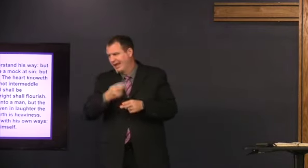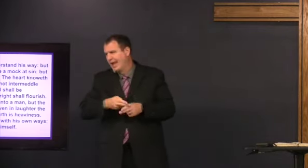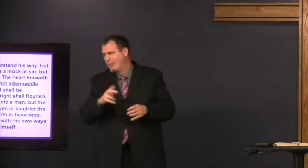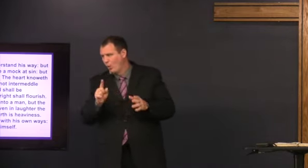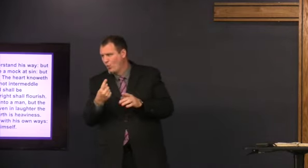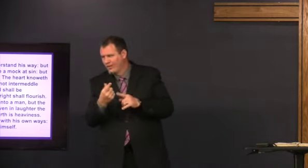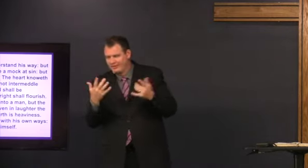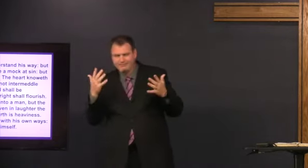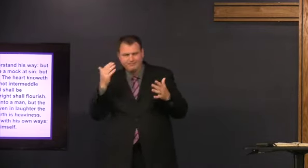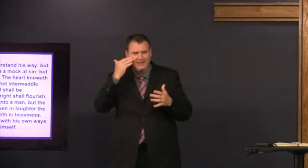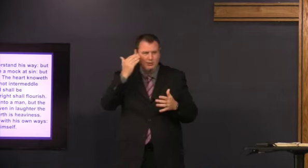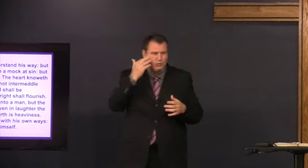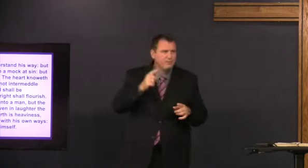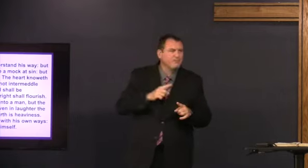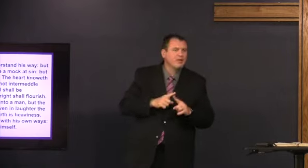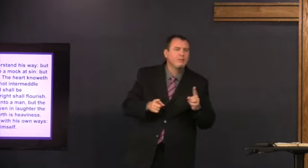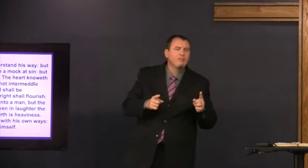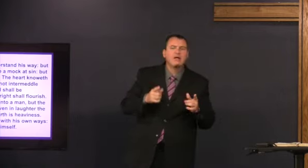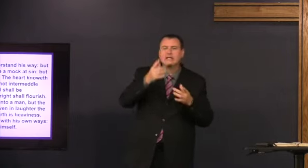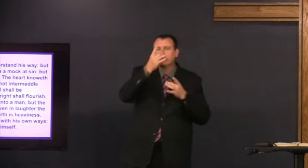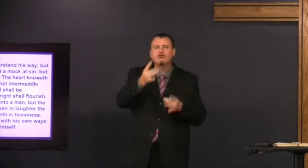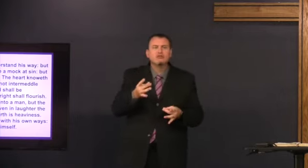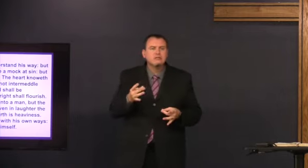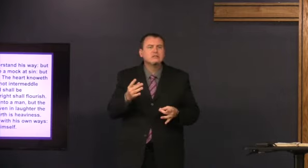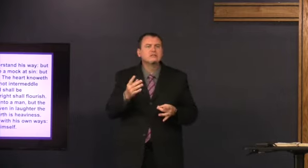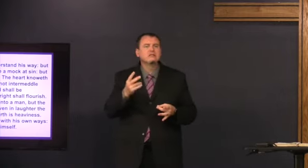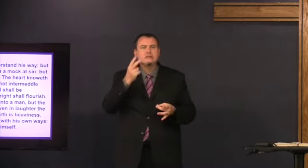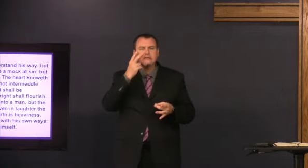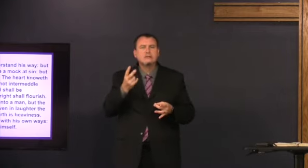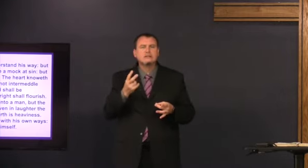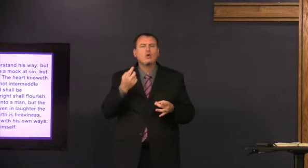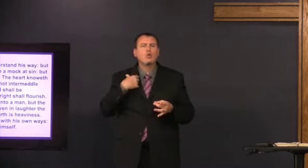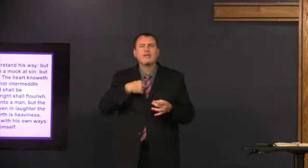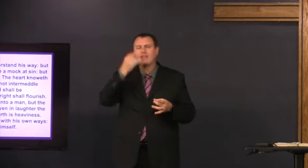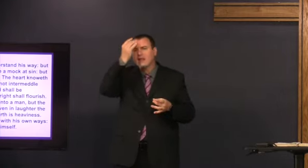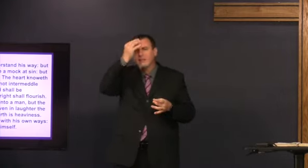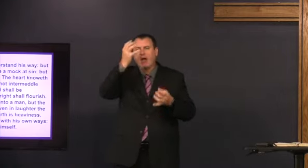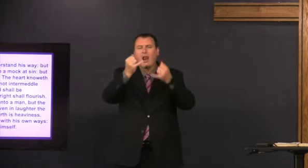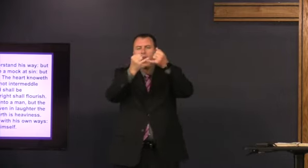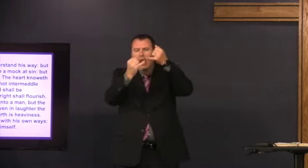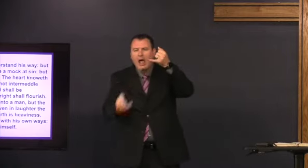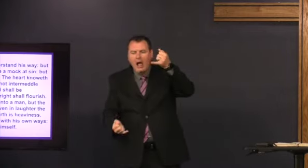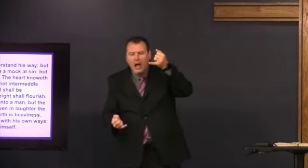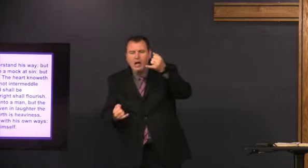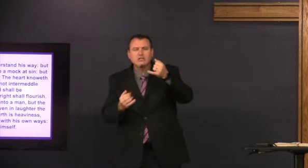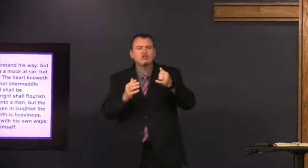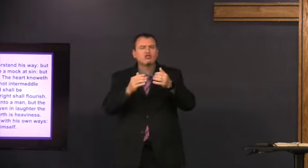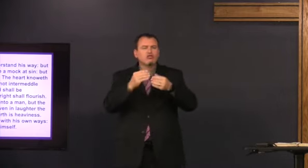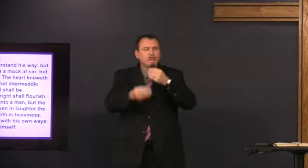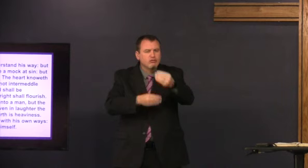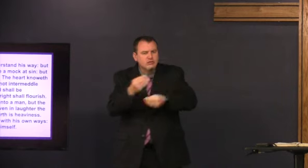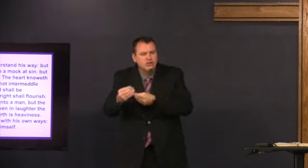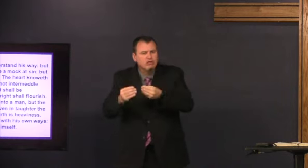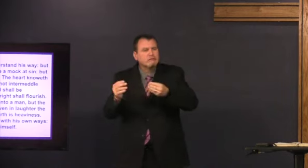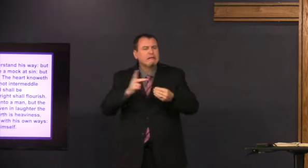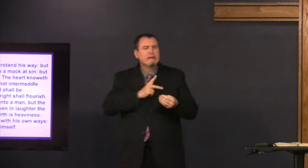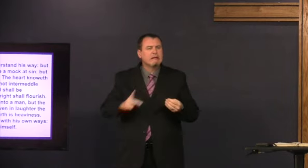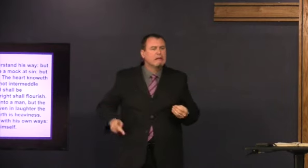the governor. He doesn't have any power. So it's interesting when we think about the royal